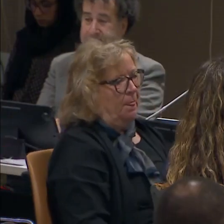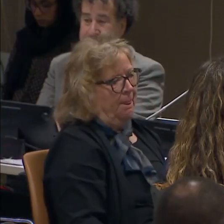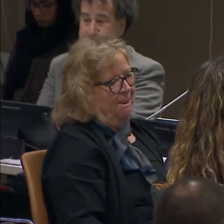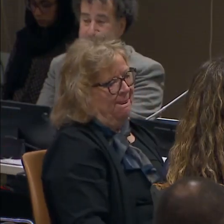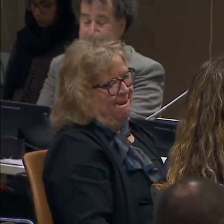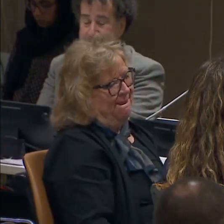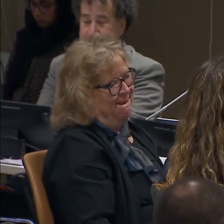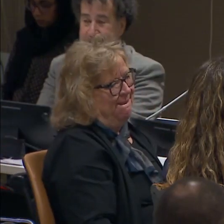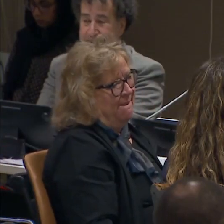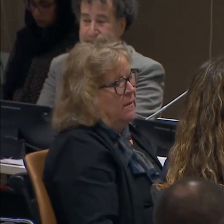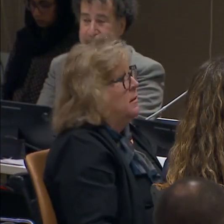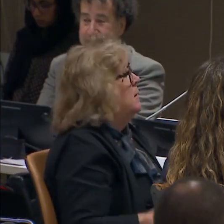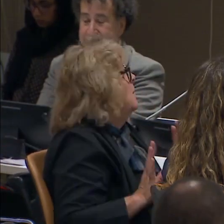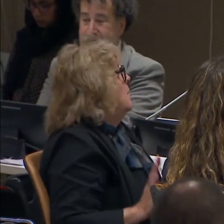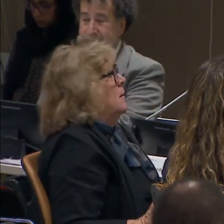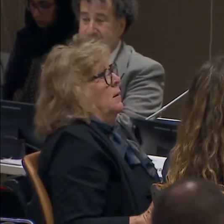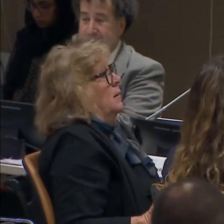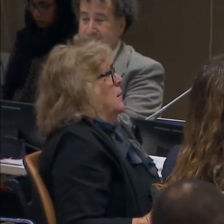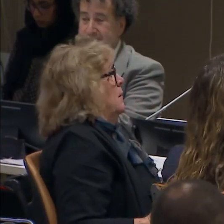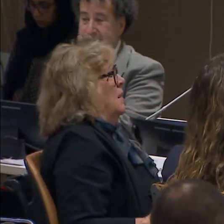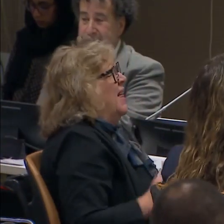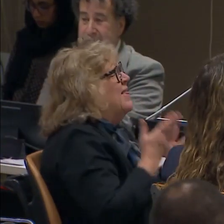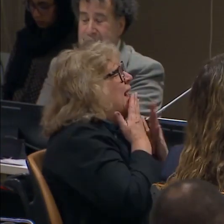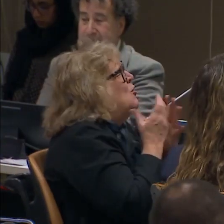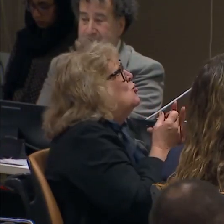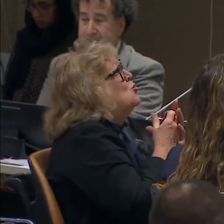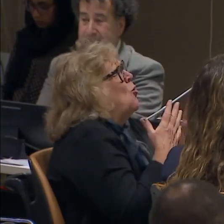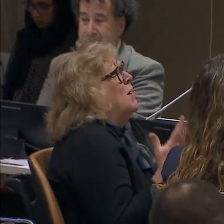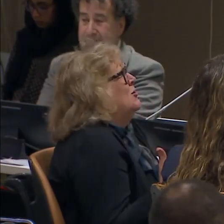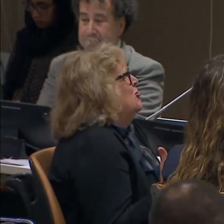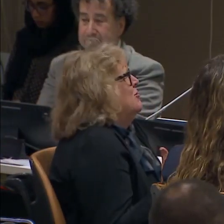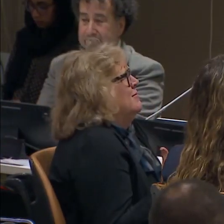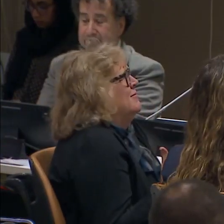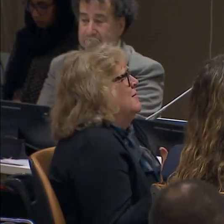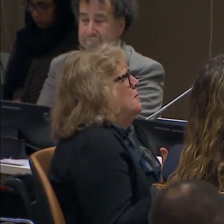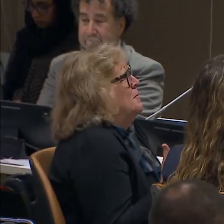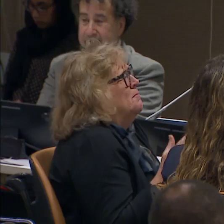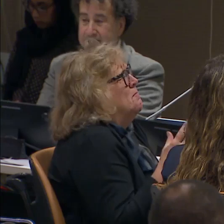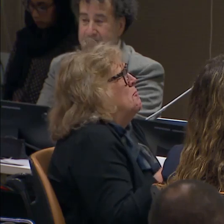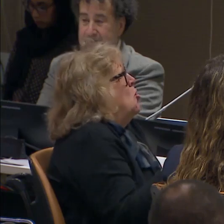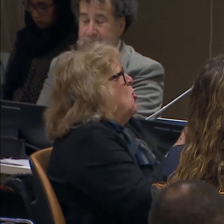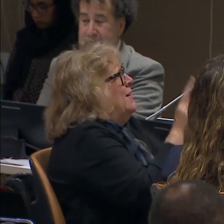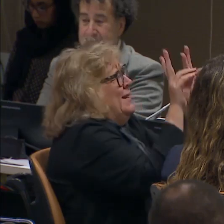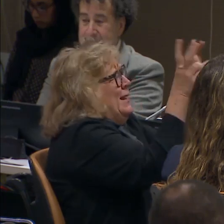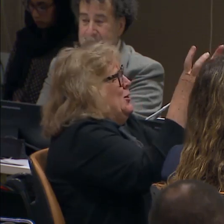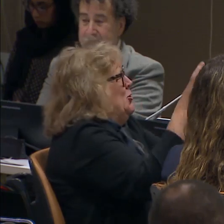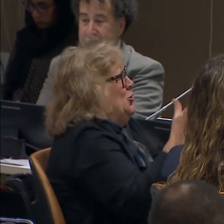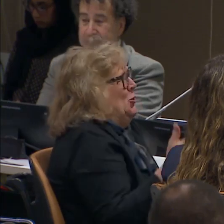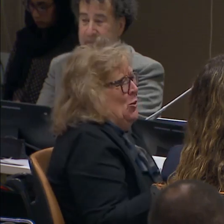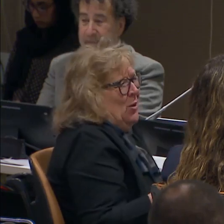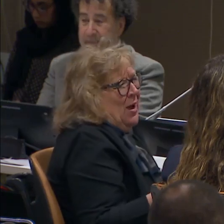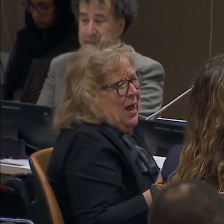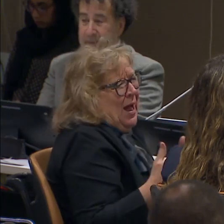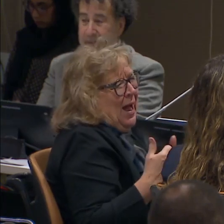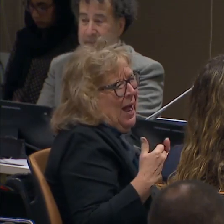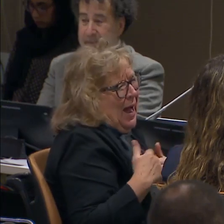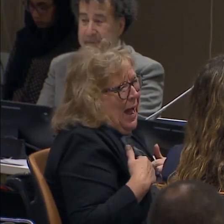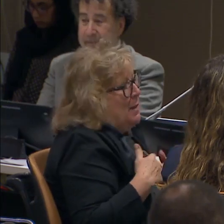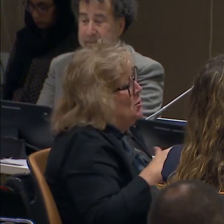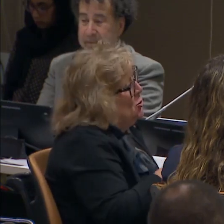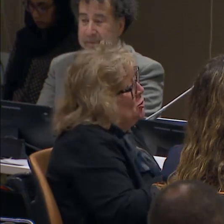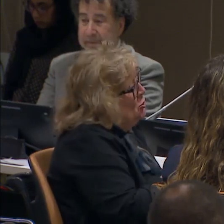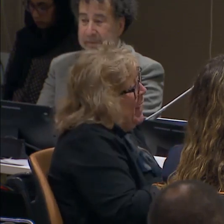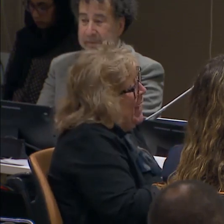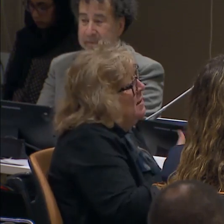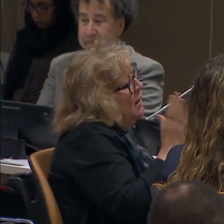Thank you for all of you who are coming here today to listen to this. First, I have to tell you that I'm trained as a